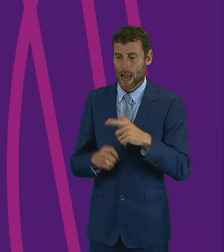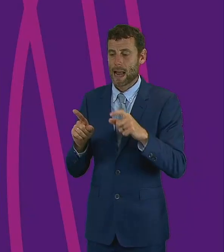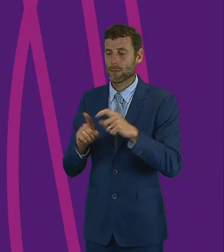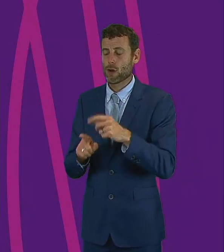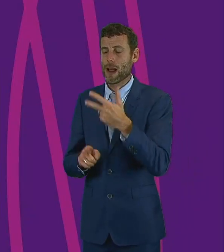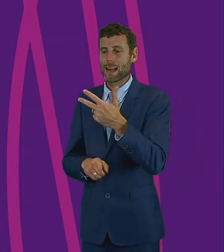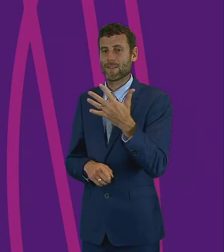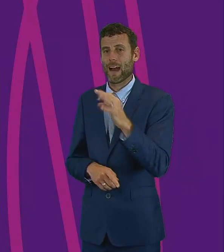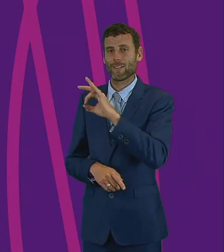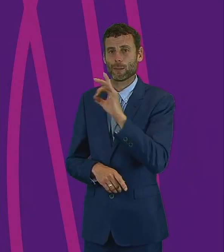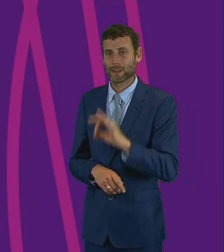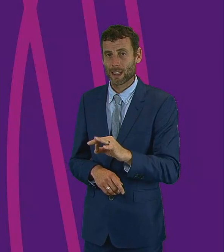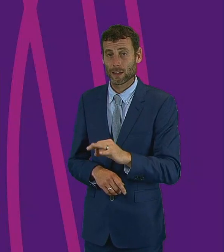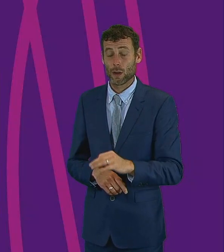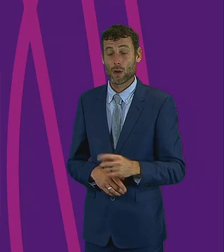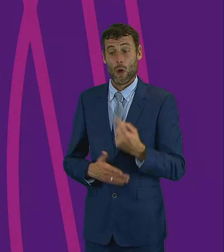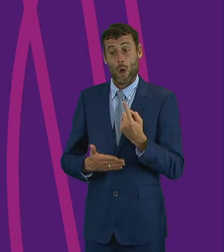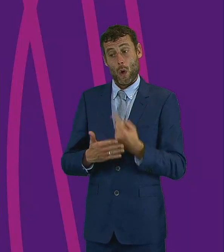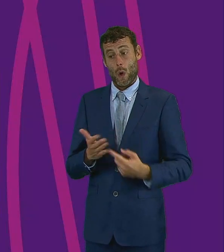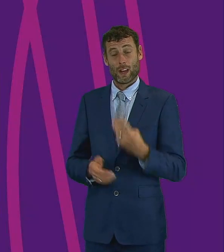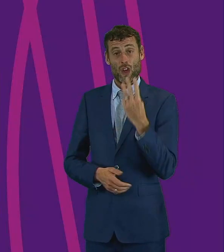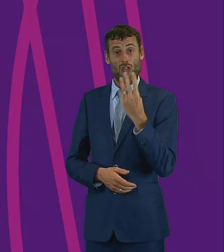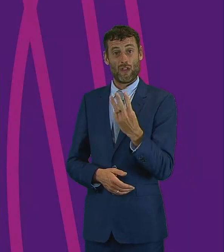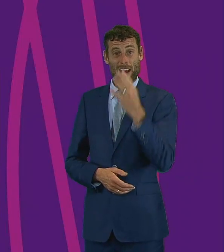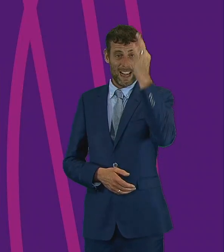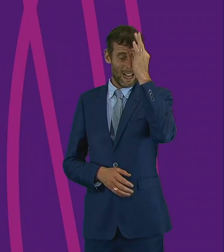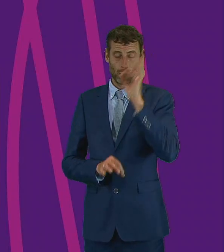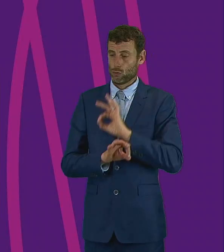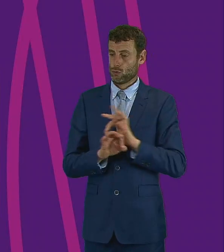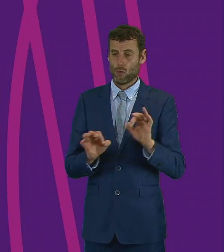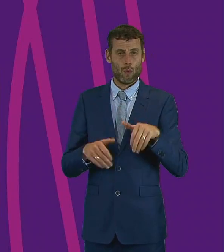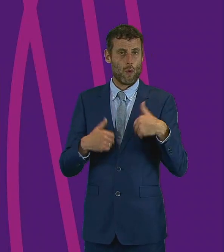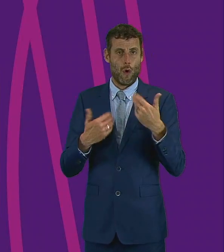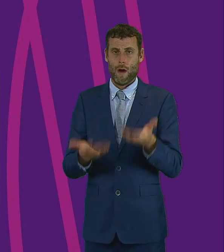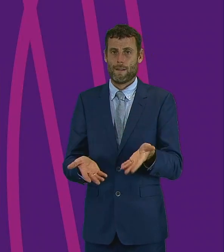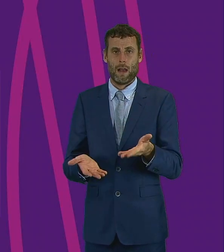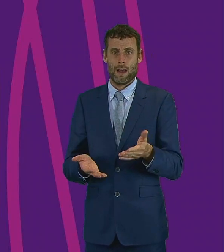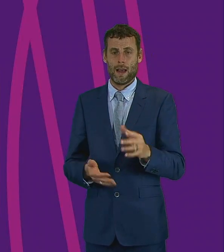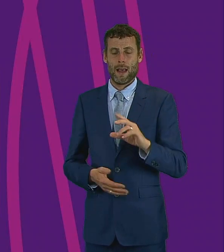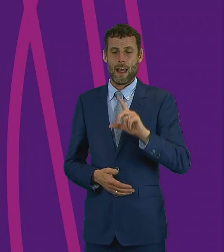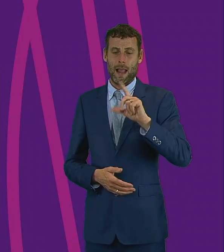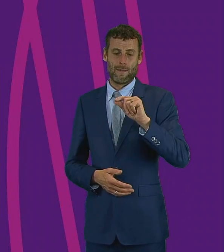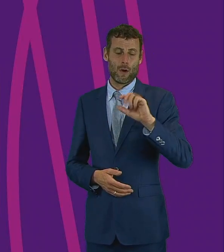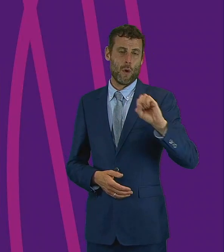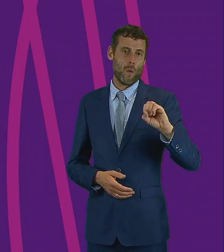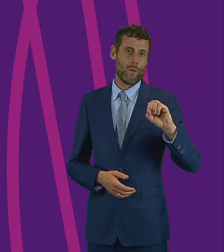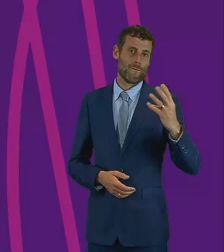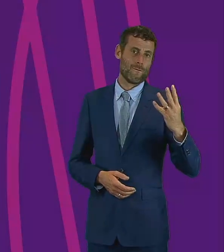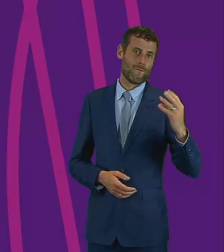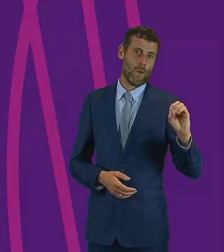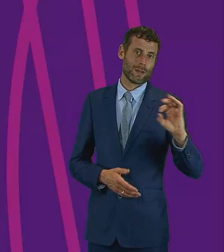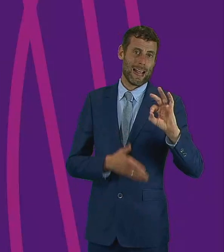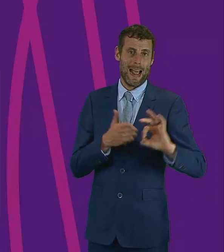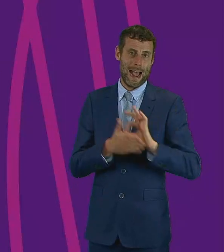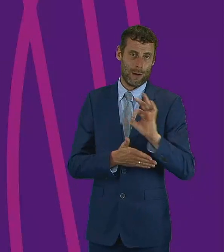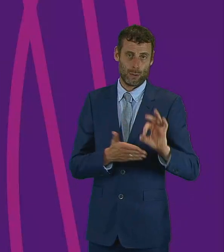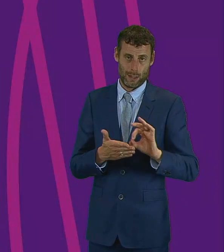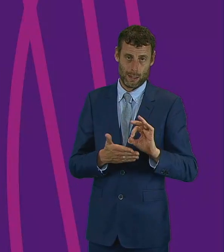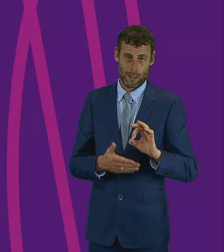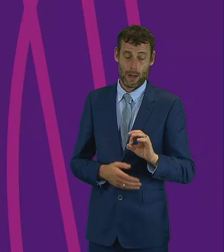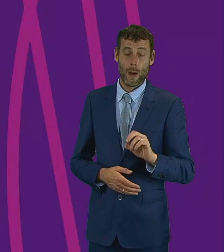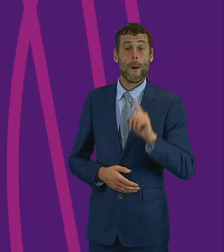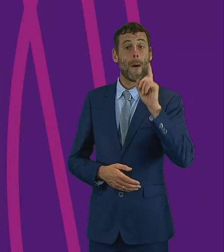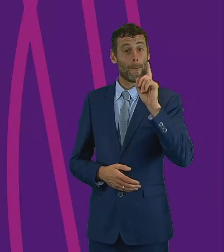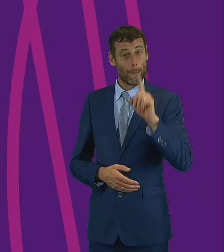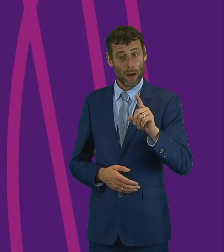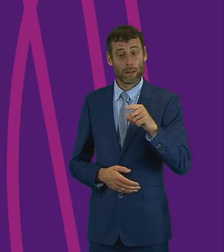Right now, there's only 3 councils in the whole country who are not delivering any 1,140 hours provision, although, to be fair to them, they all have plans